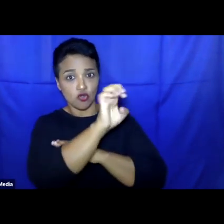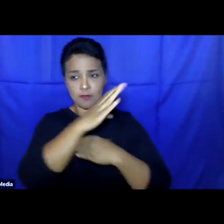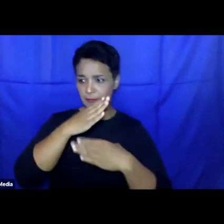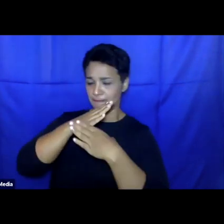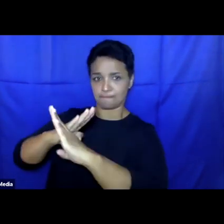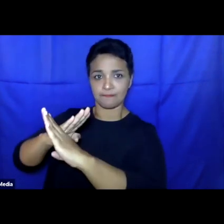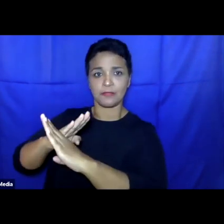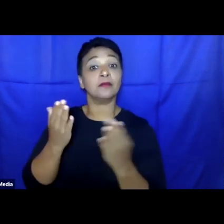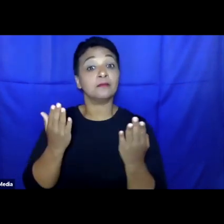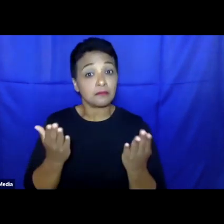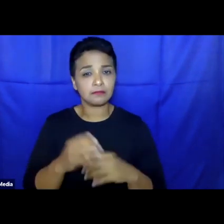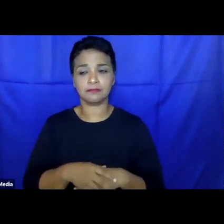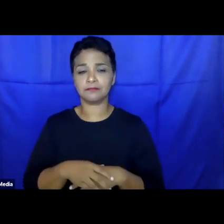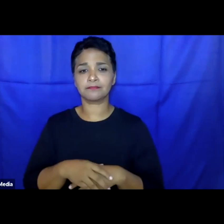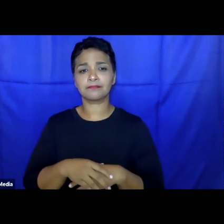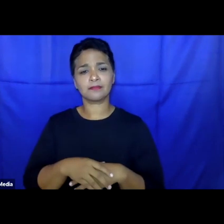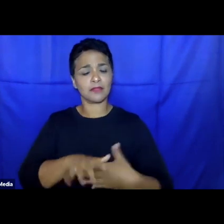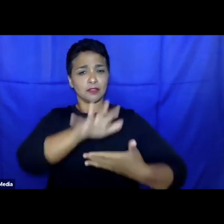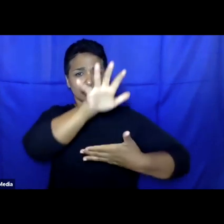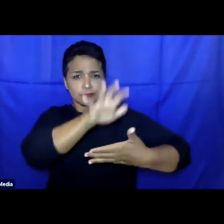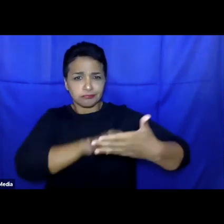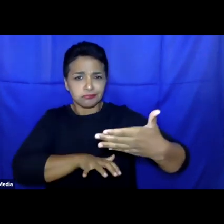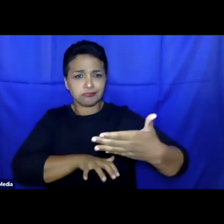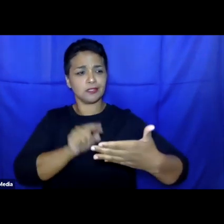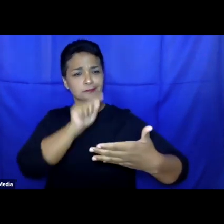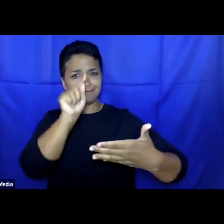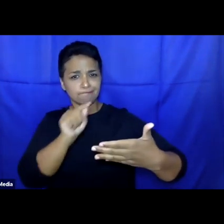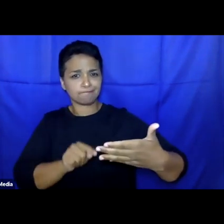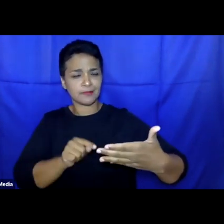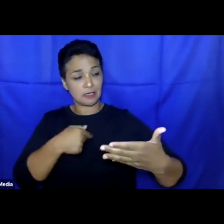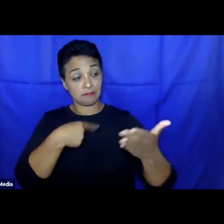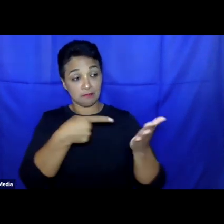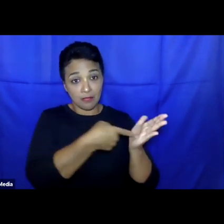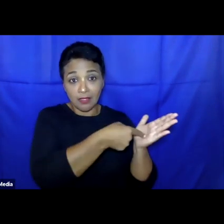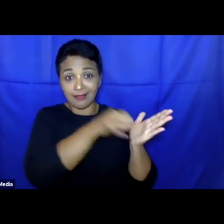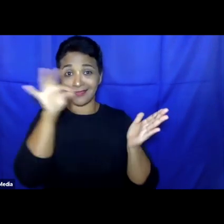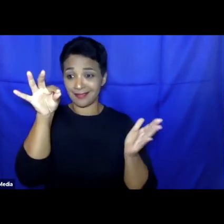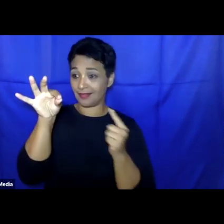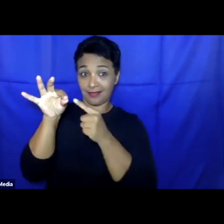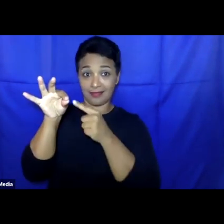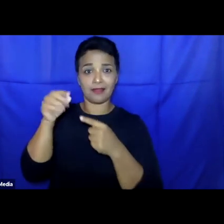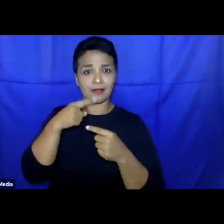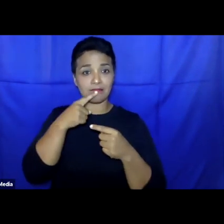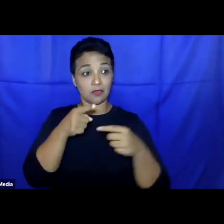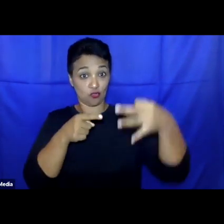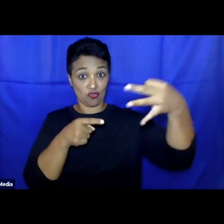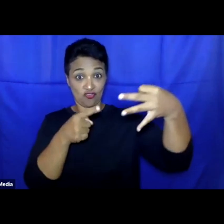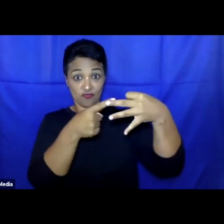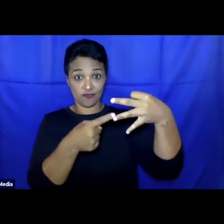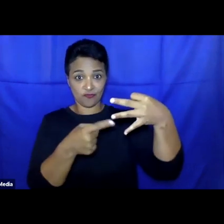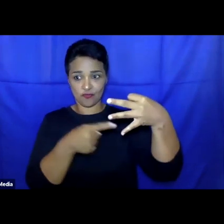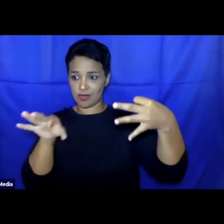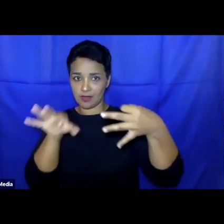concerns and queries he raised in his letter to the government of Greece, the following stand out, and they correspond to the three types of